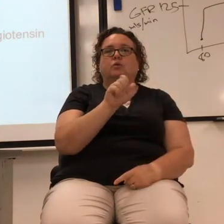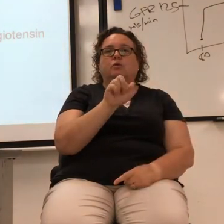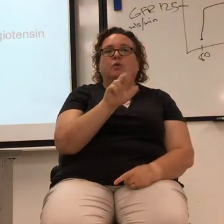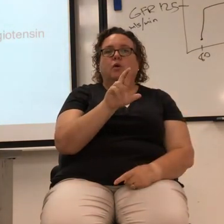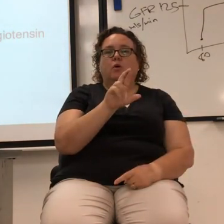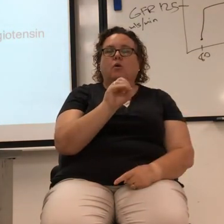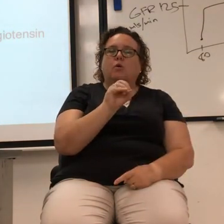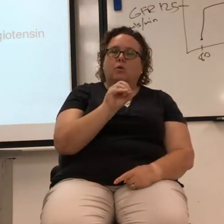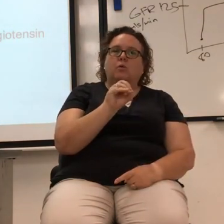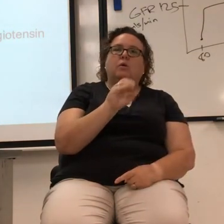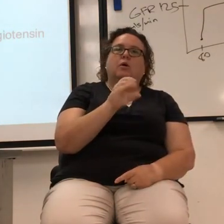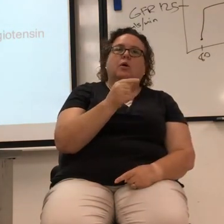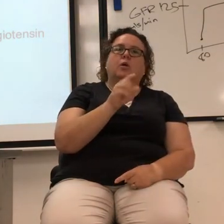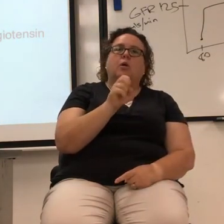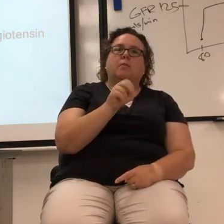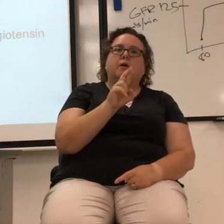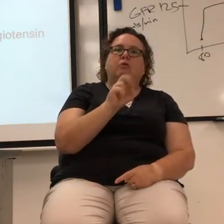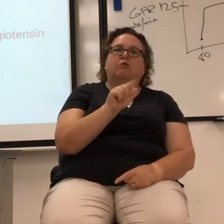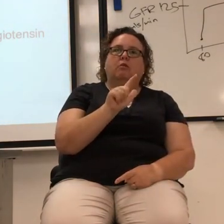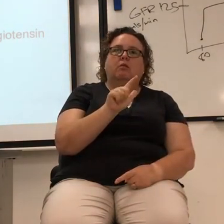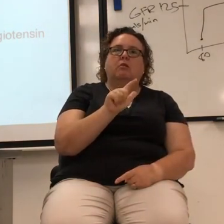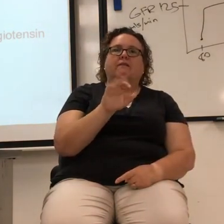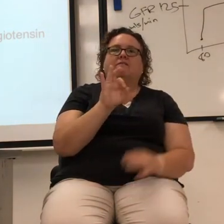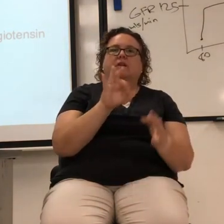tubuloglomerular feedback.